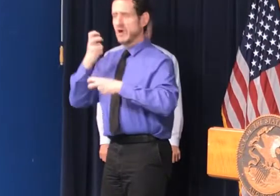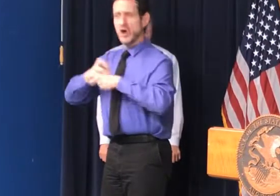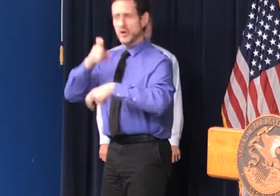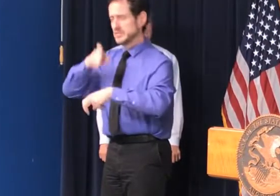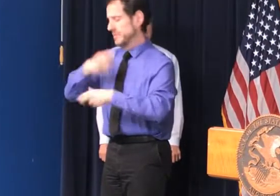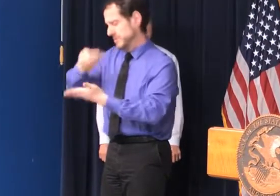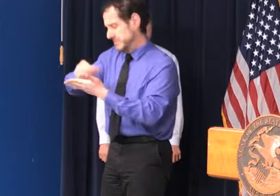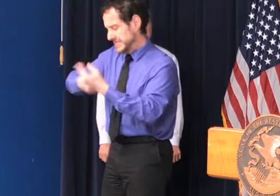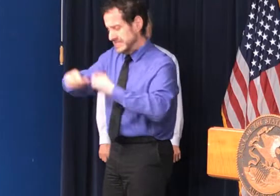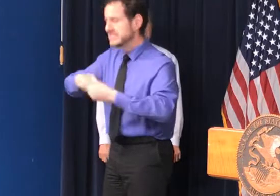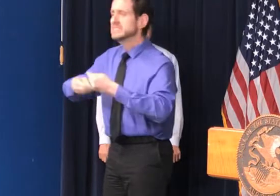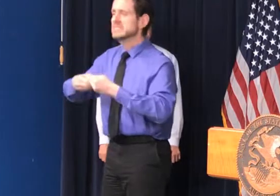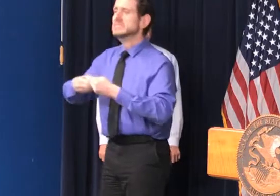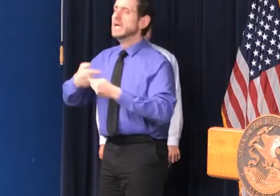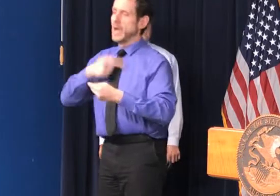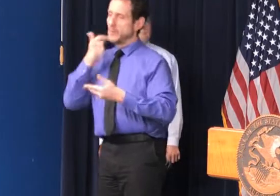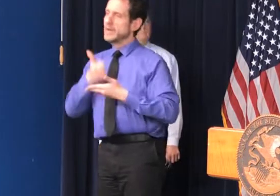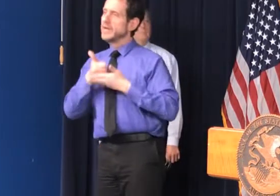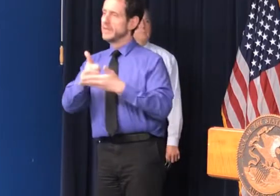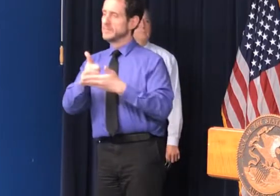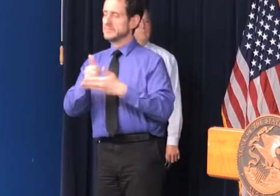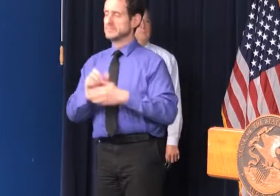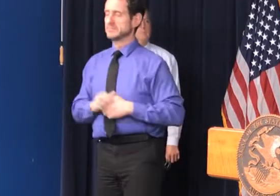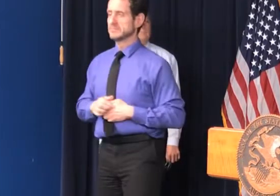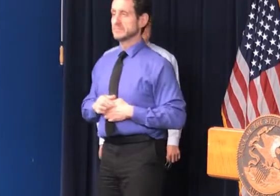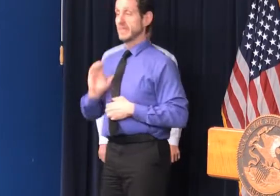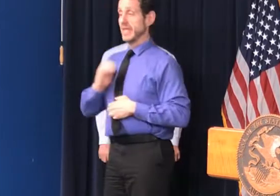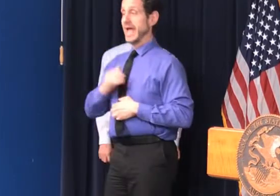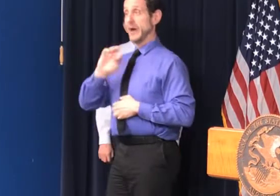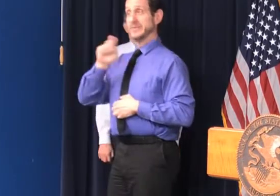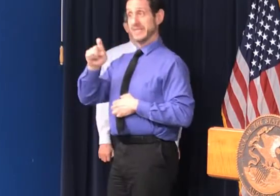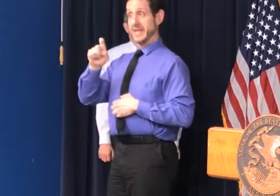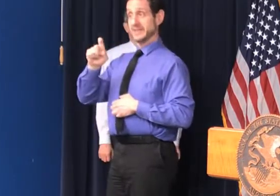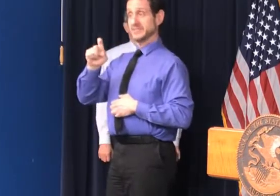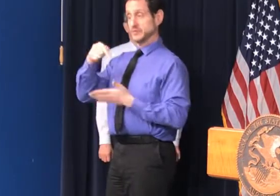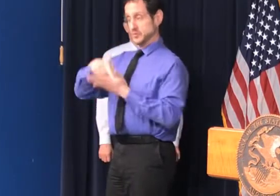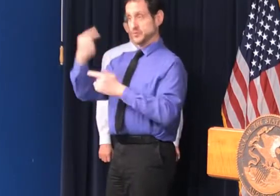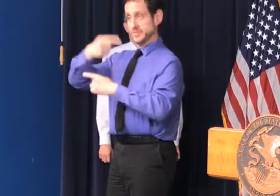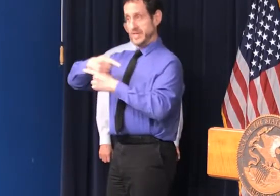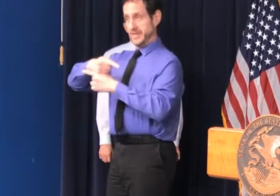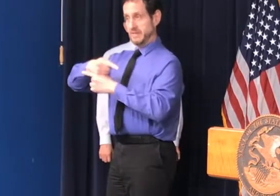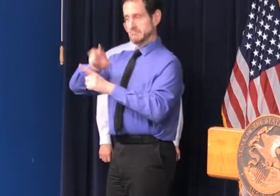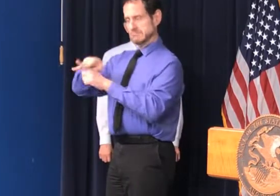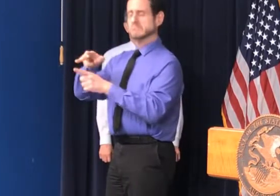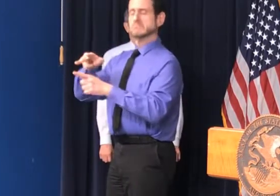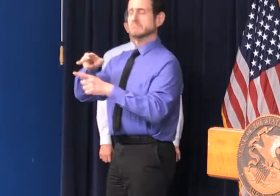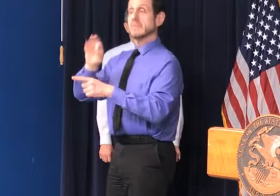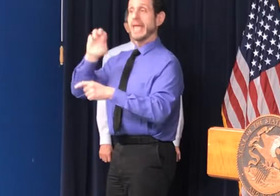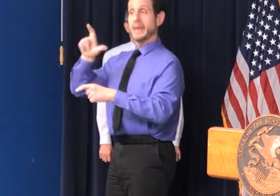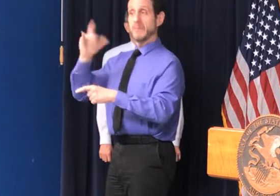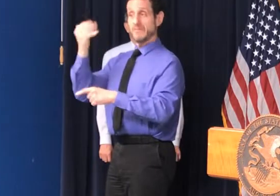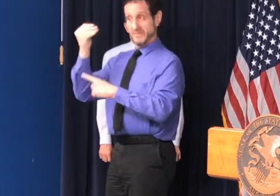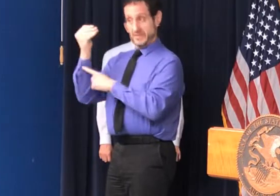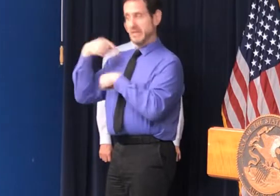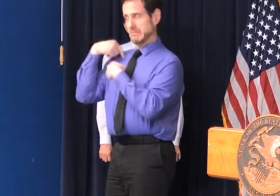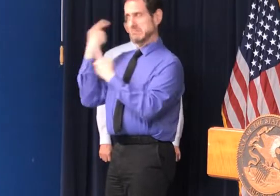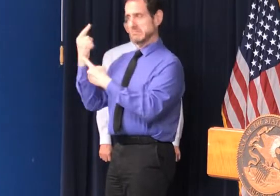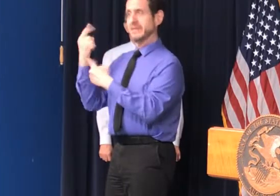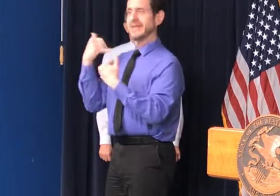moment. Illinois will delay our tax filing deadline from April 15th to July